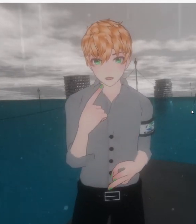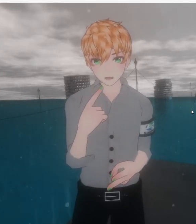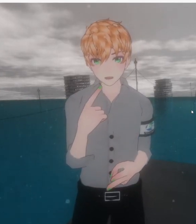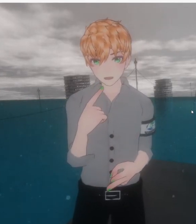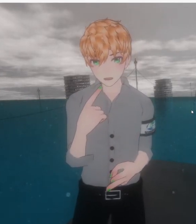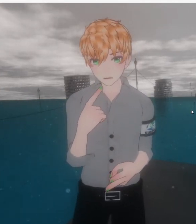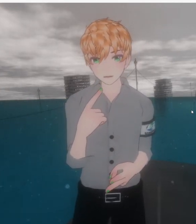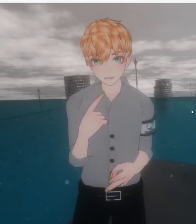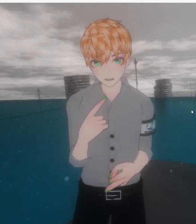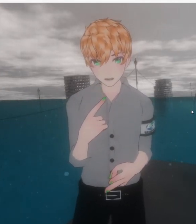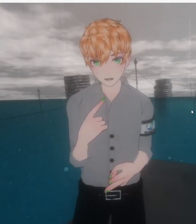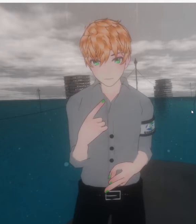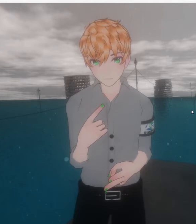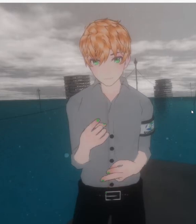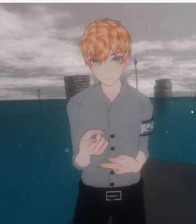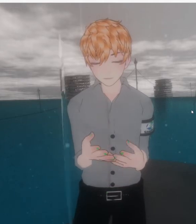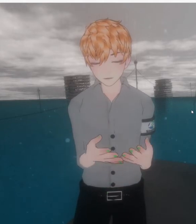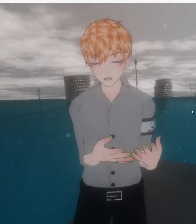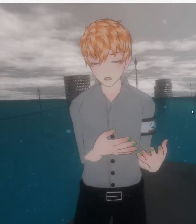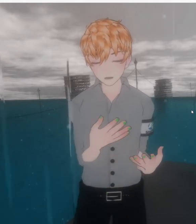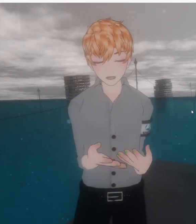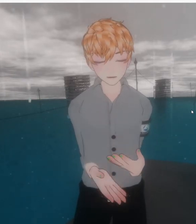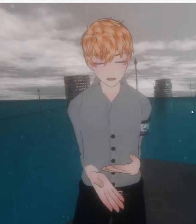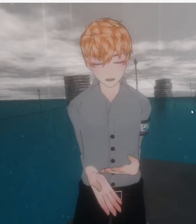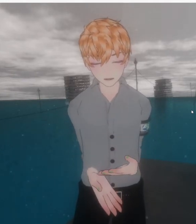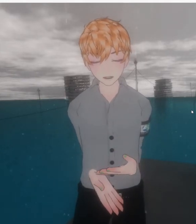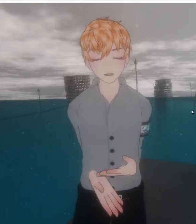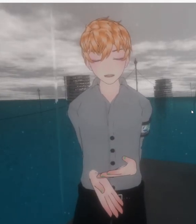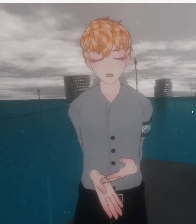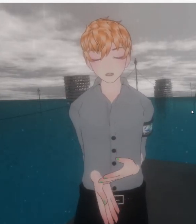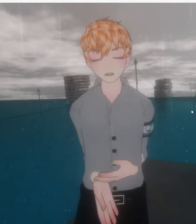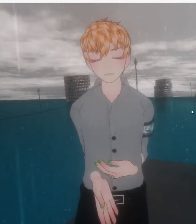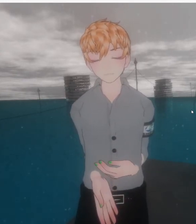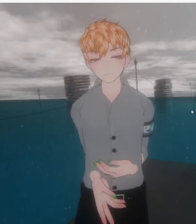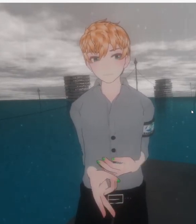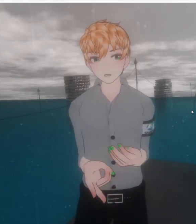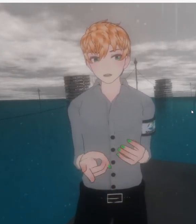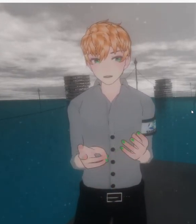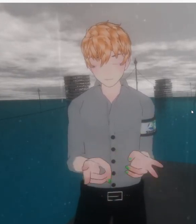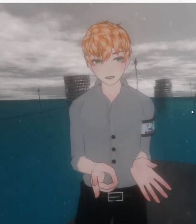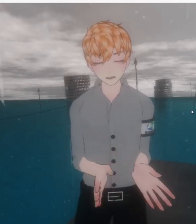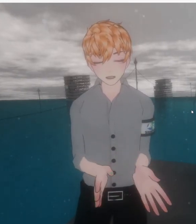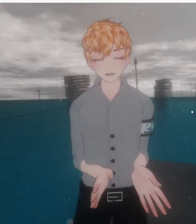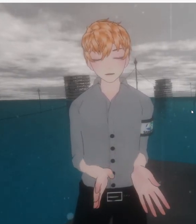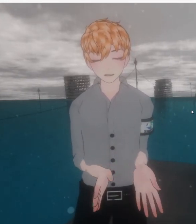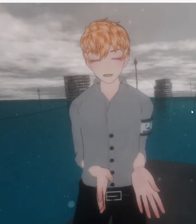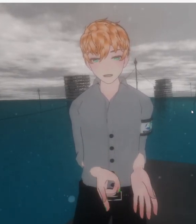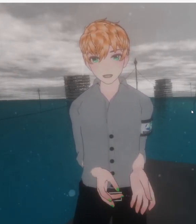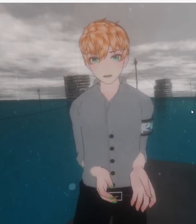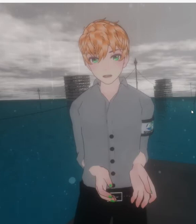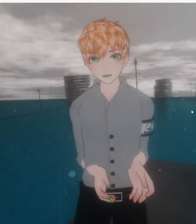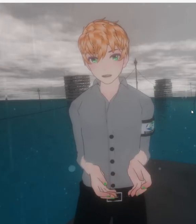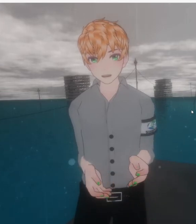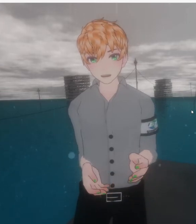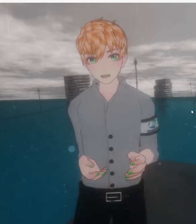literally am saying. Like, you have to give me some leeway. Where, yes, I appreciate the correction if I